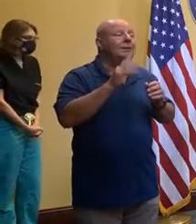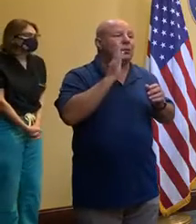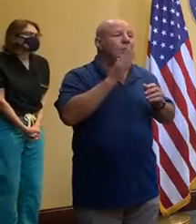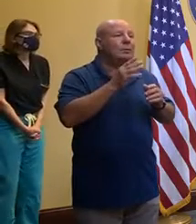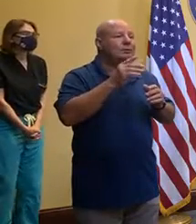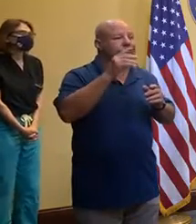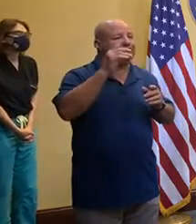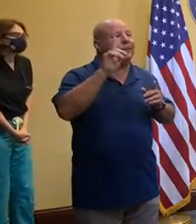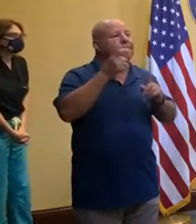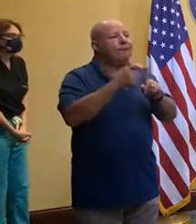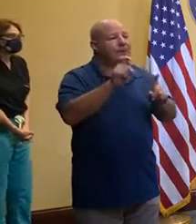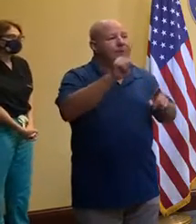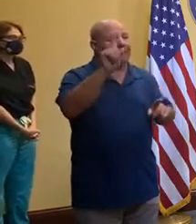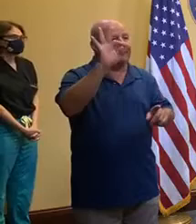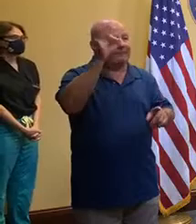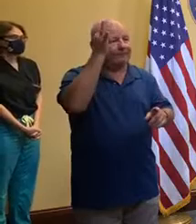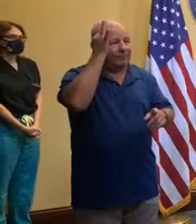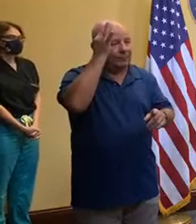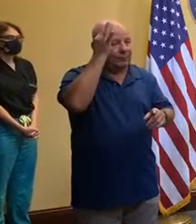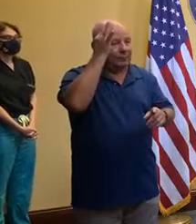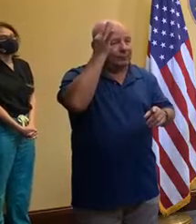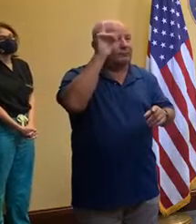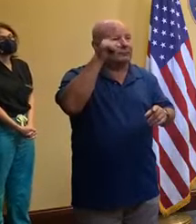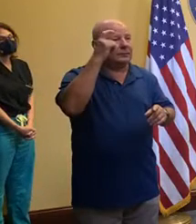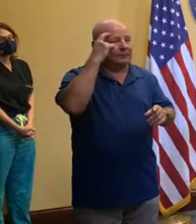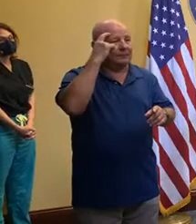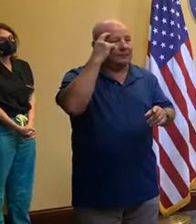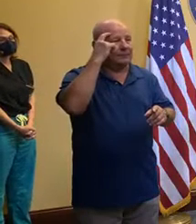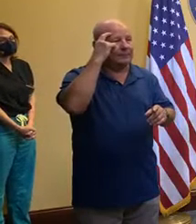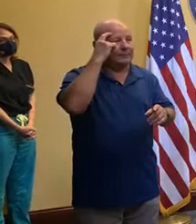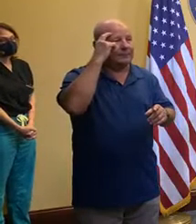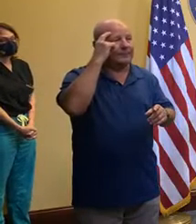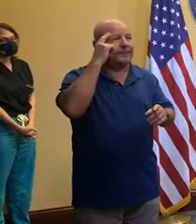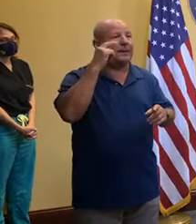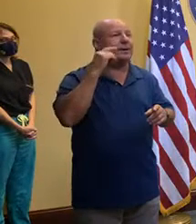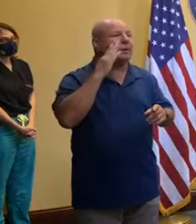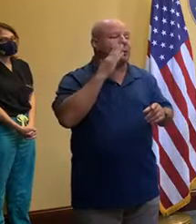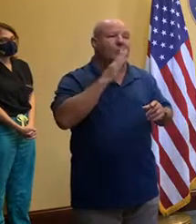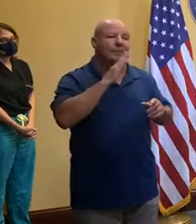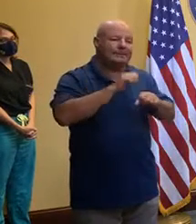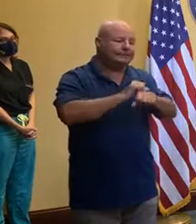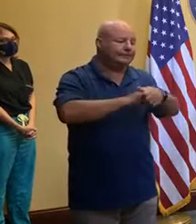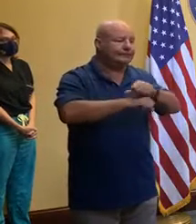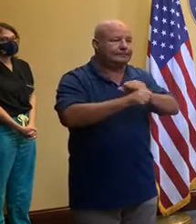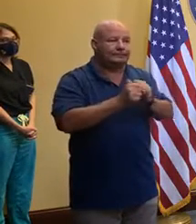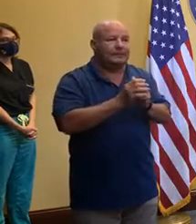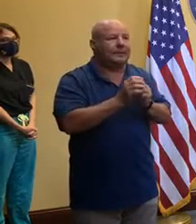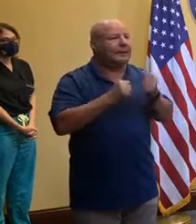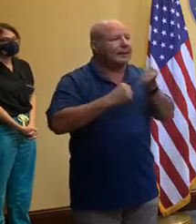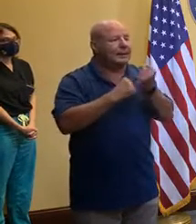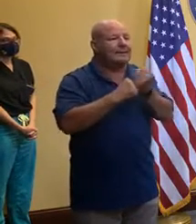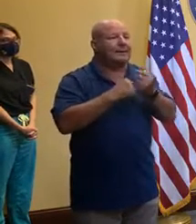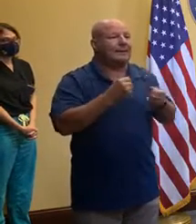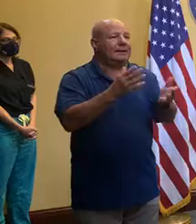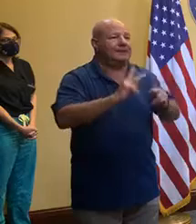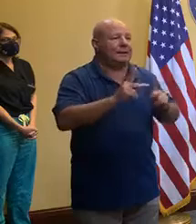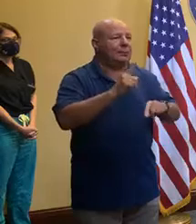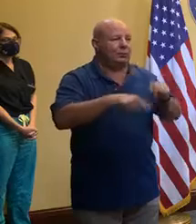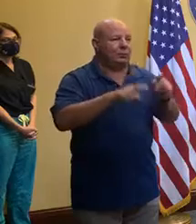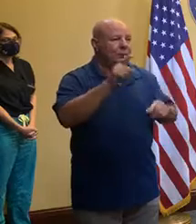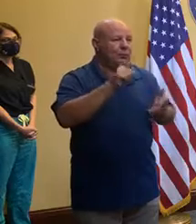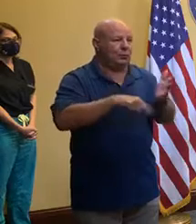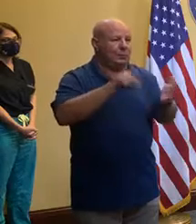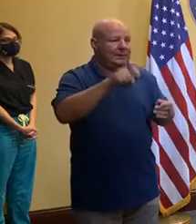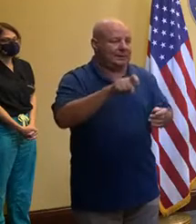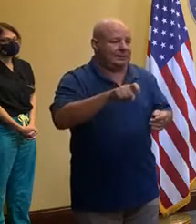be relentless in our action and in our advocacy to get our people what they need. Looking for